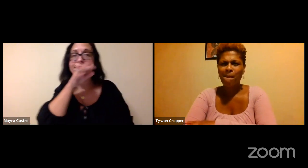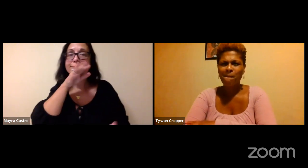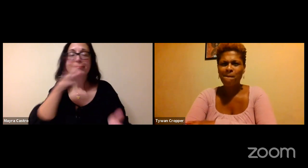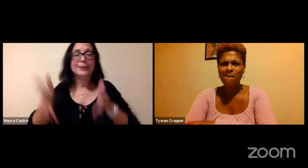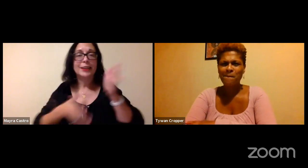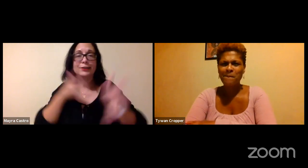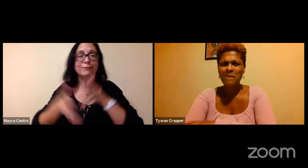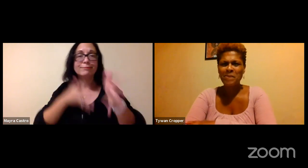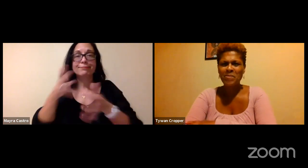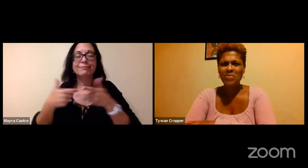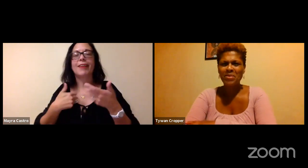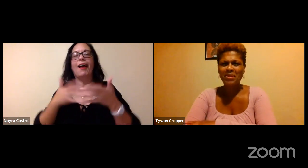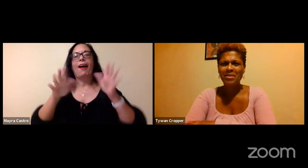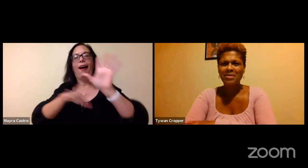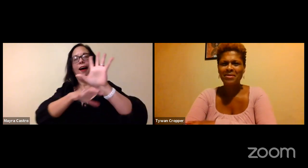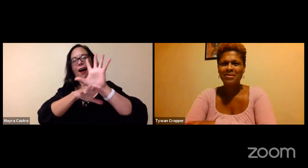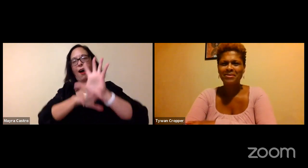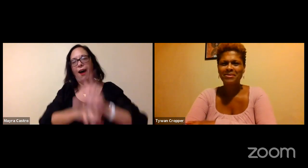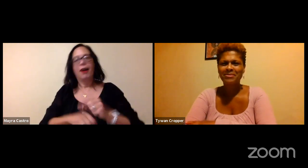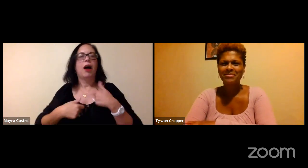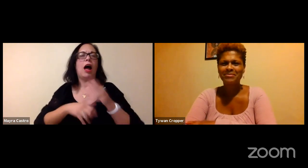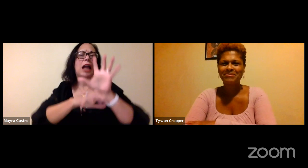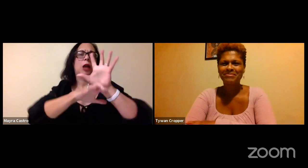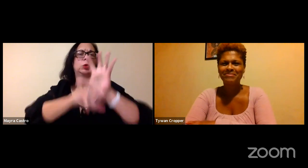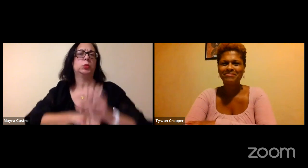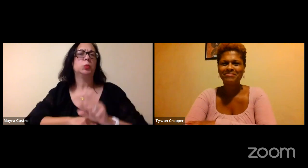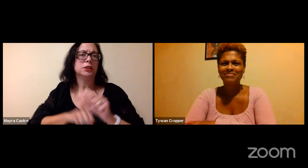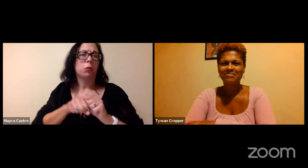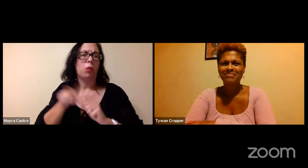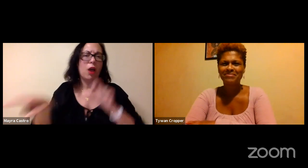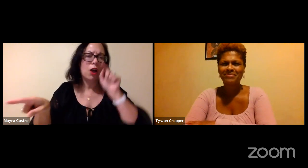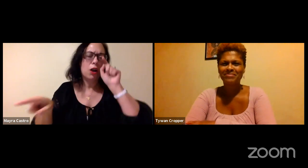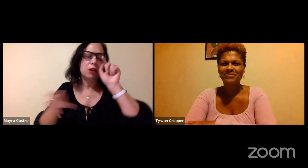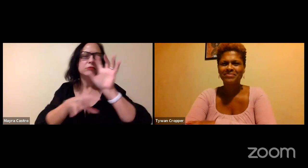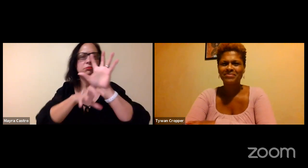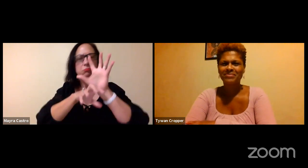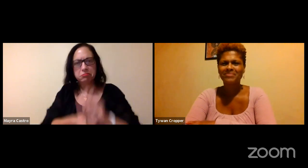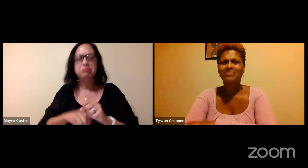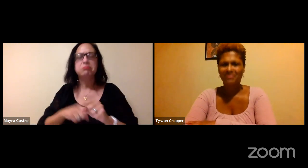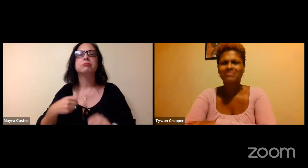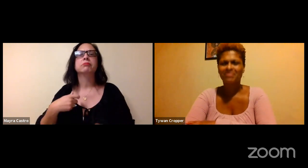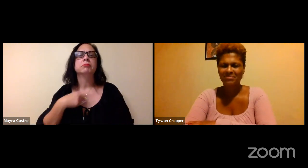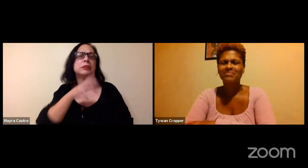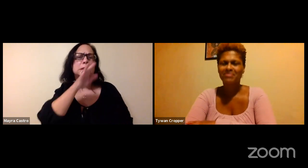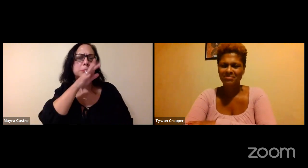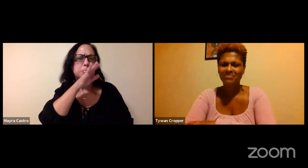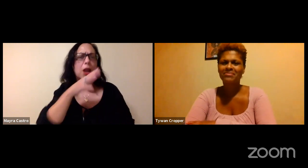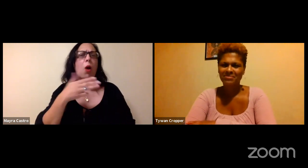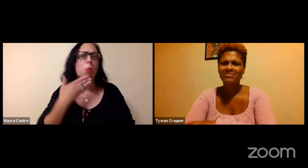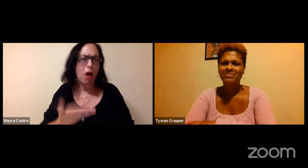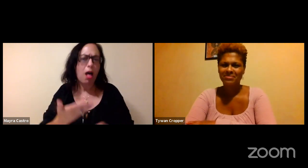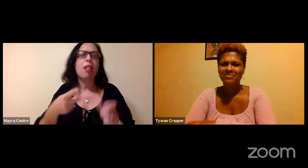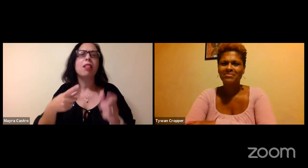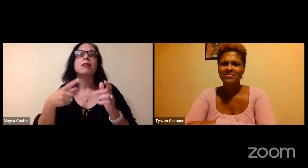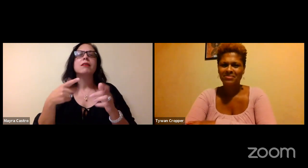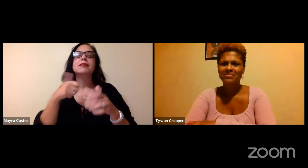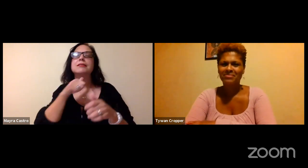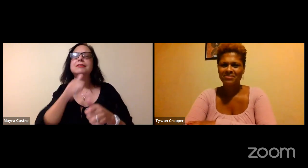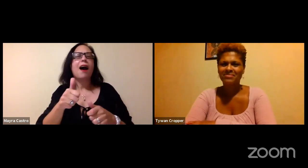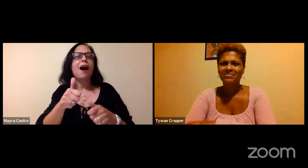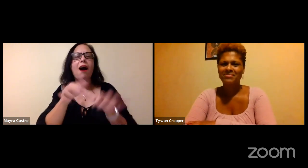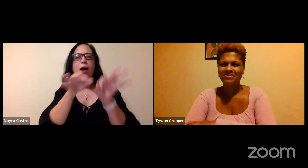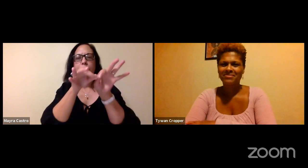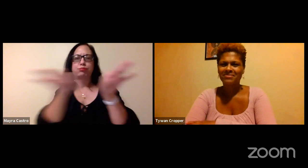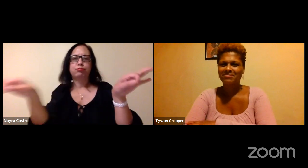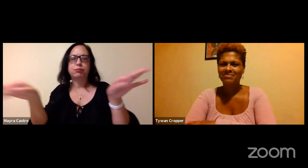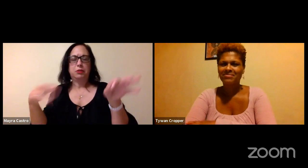sign. But she was so oriented into Spanish and speaking Spanish, it was really challenging for her to try to